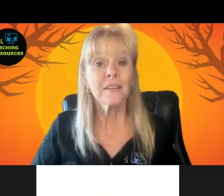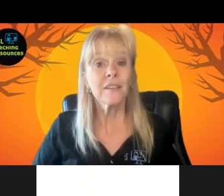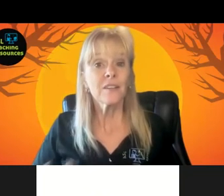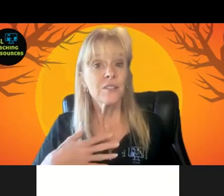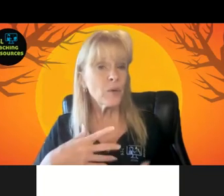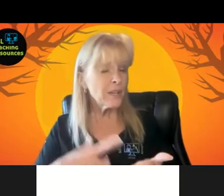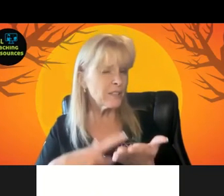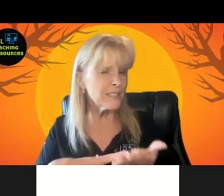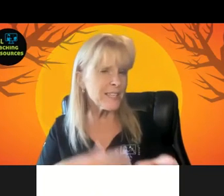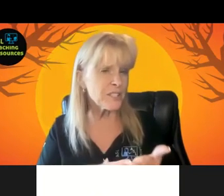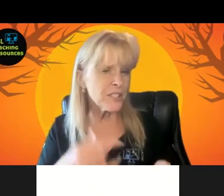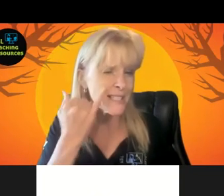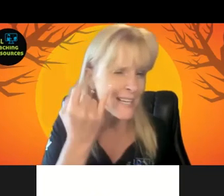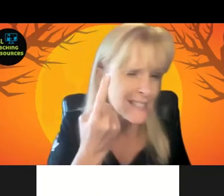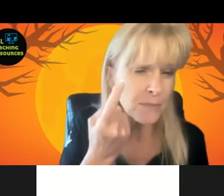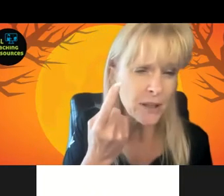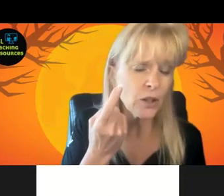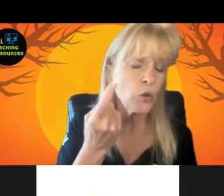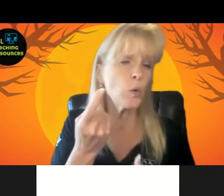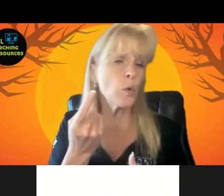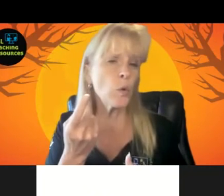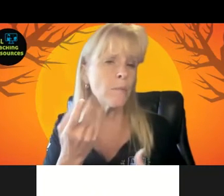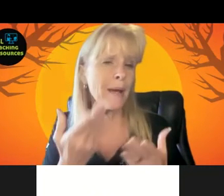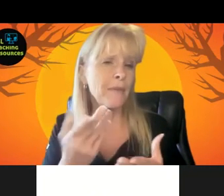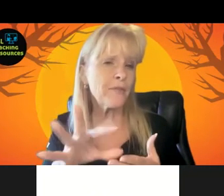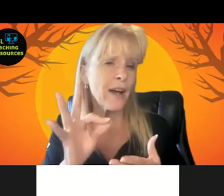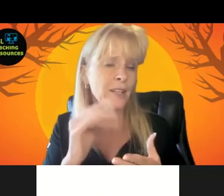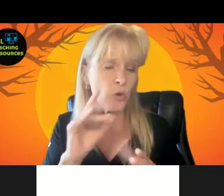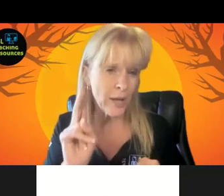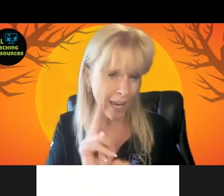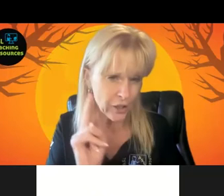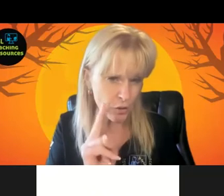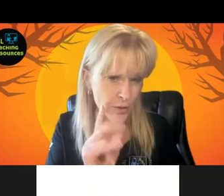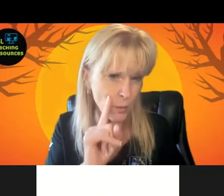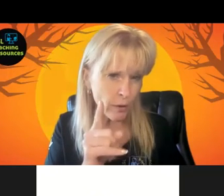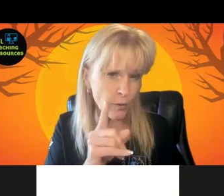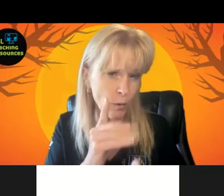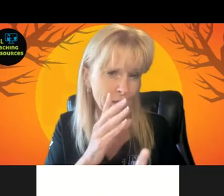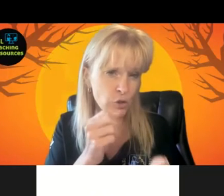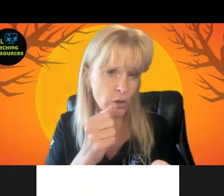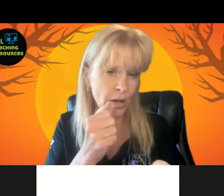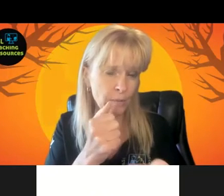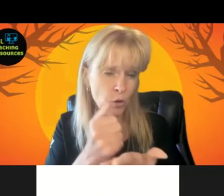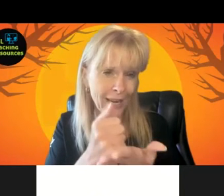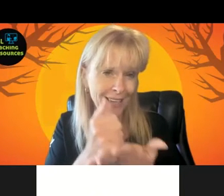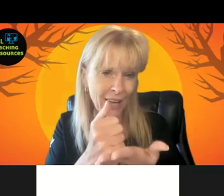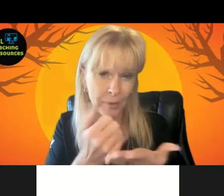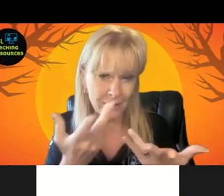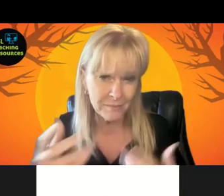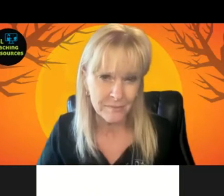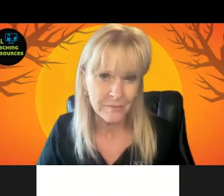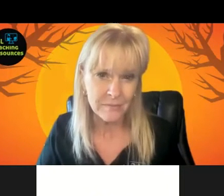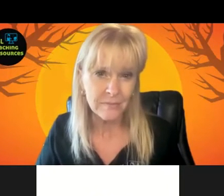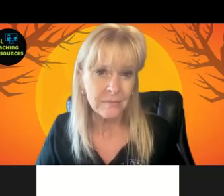Okay, so a little discussion. Is that something you maybe find that you can use? Are we on the right track in